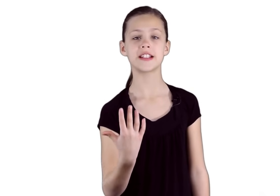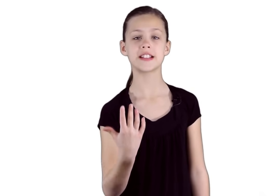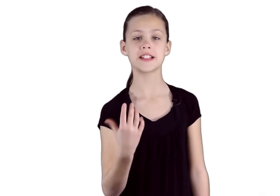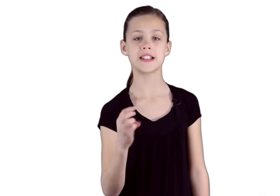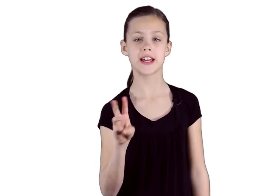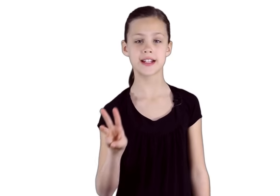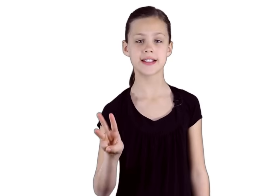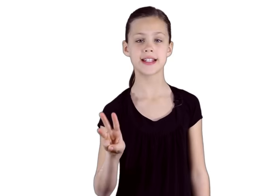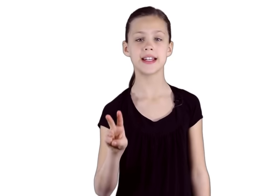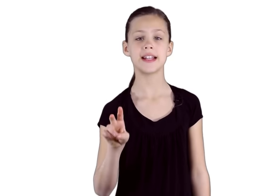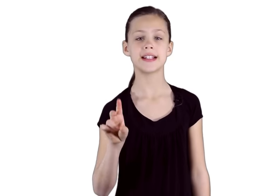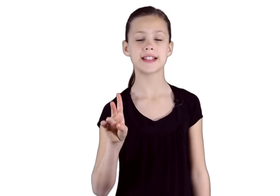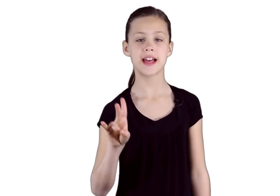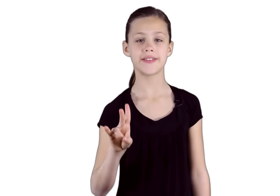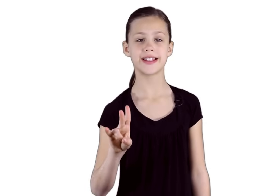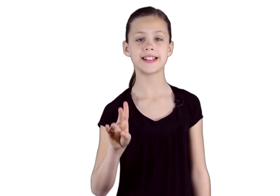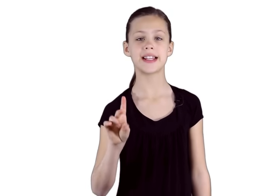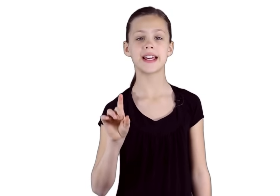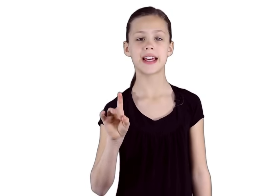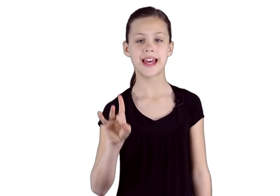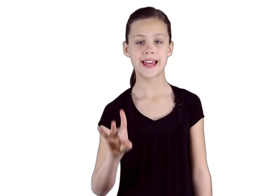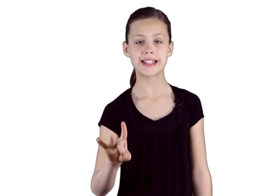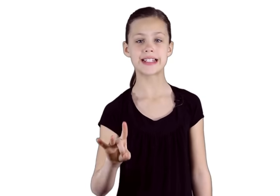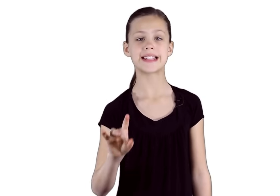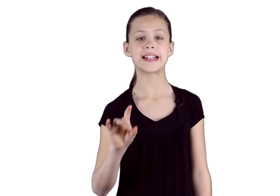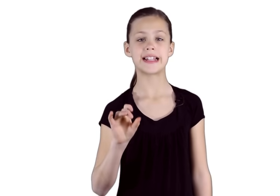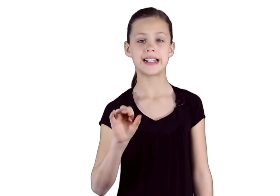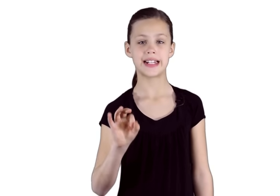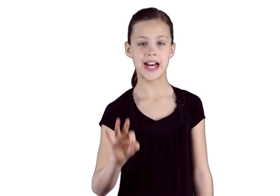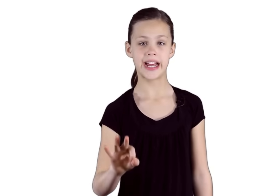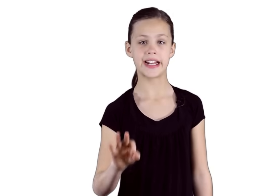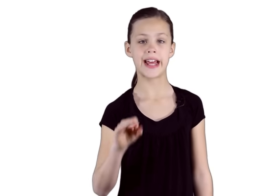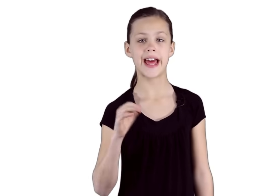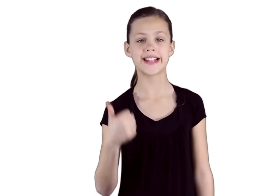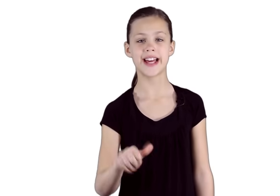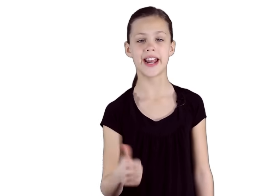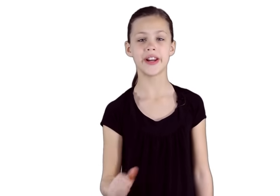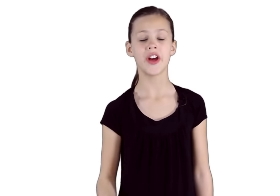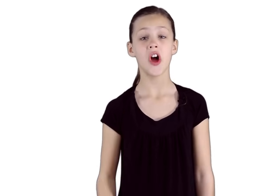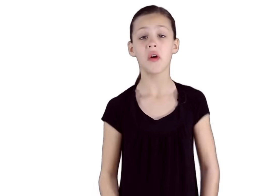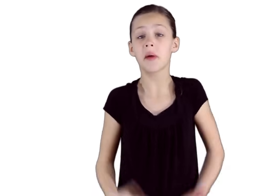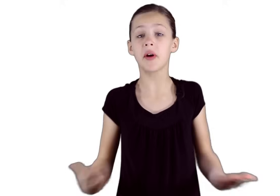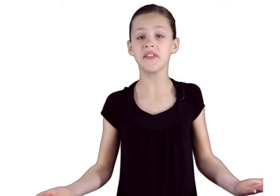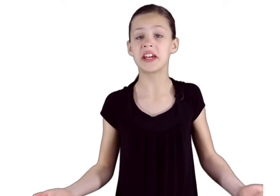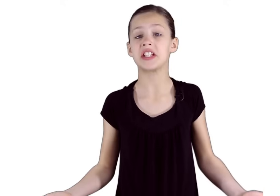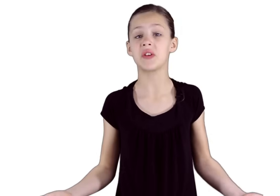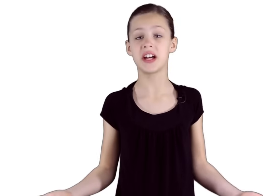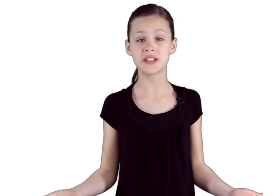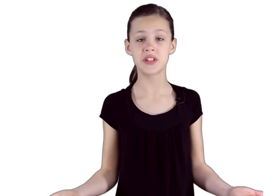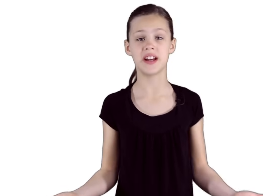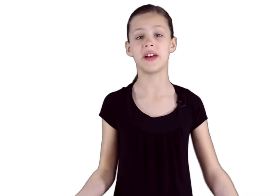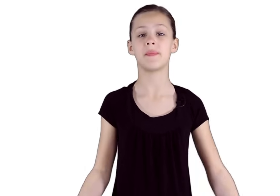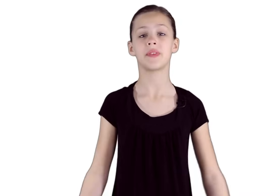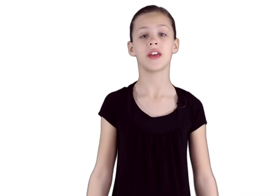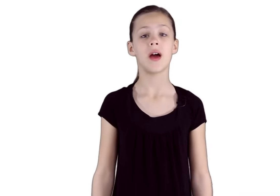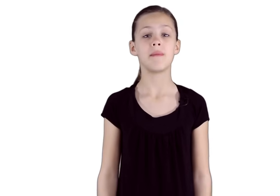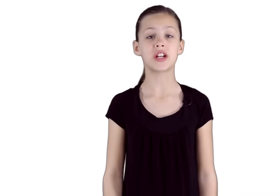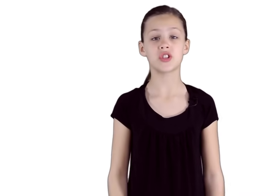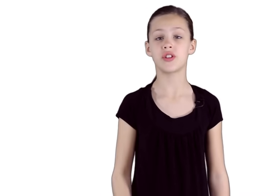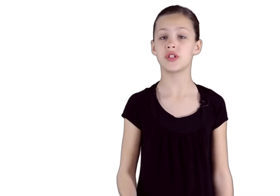6, 7, 8, 9 and 10. Okay perfect, you guys have done it. Make sure to